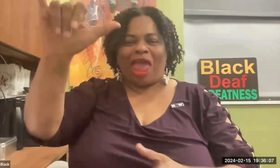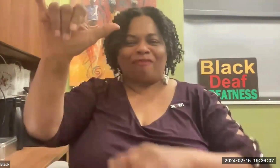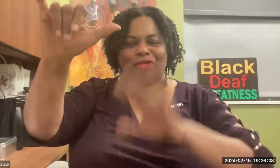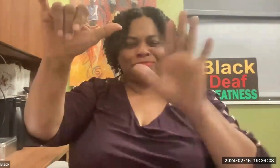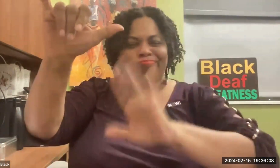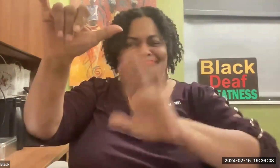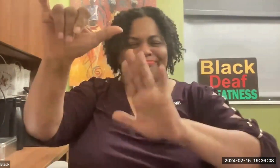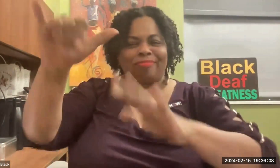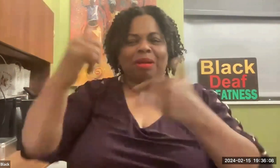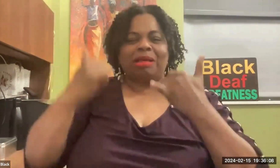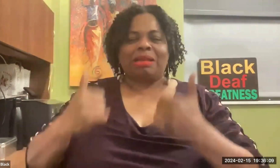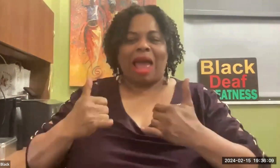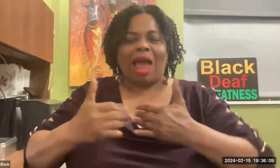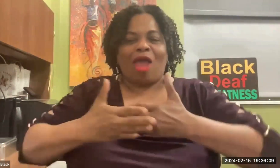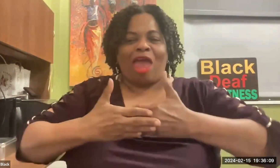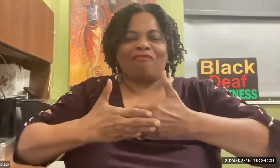story.